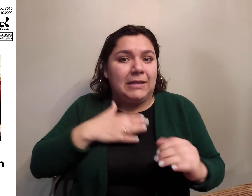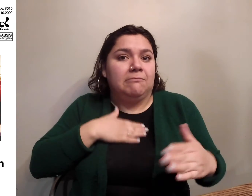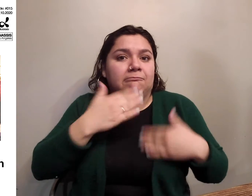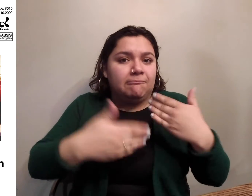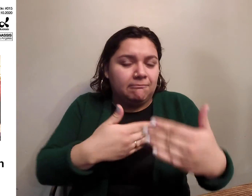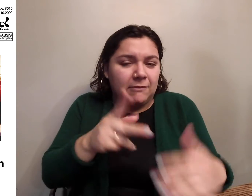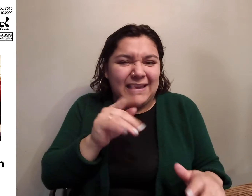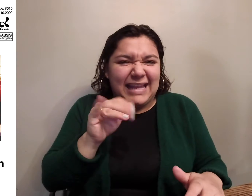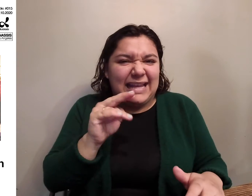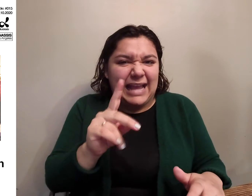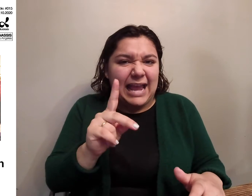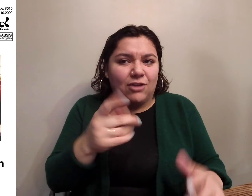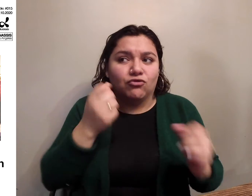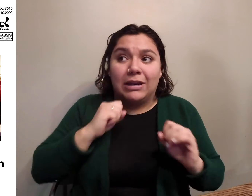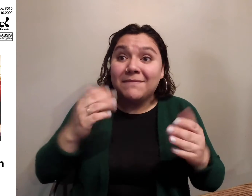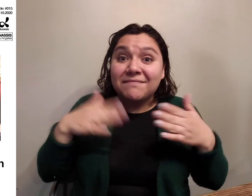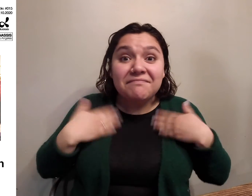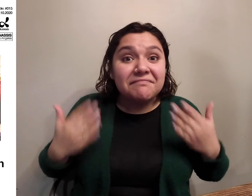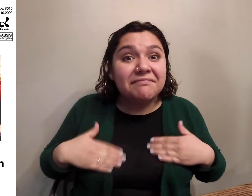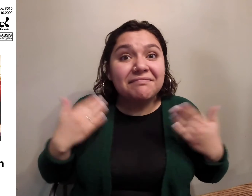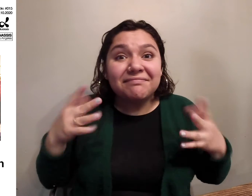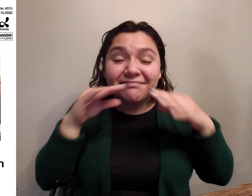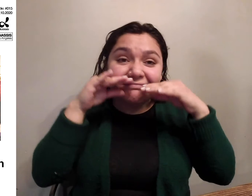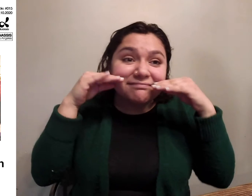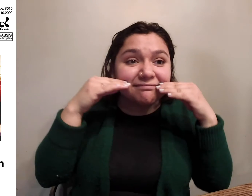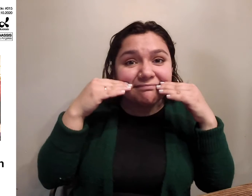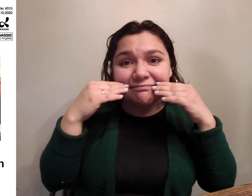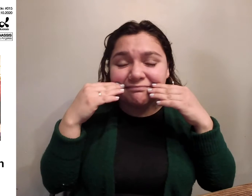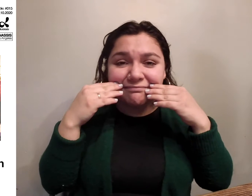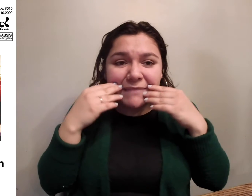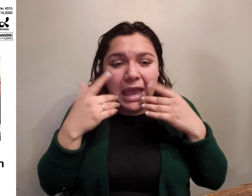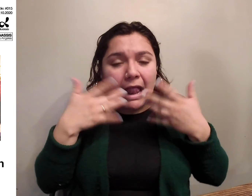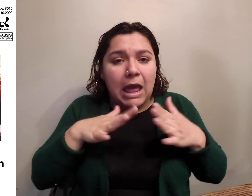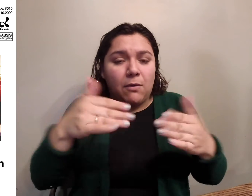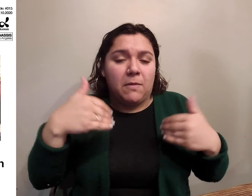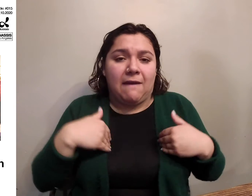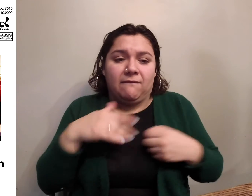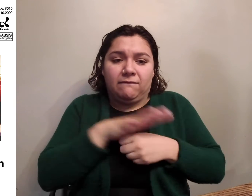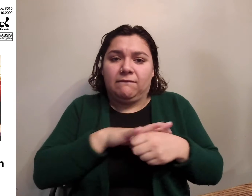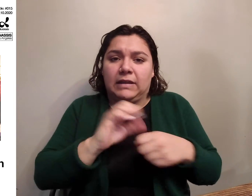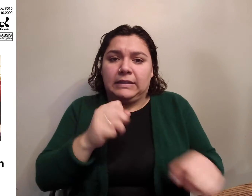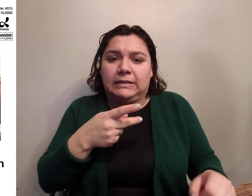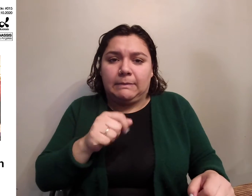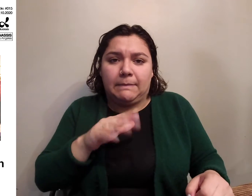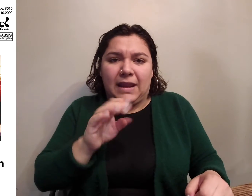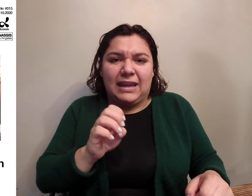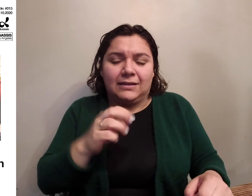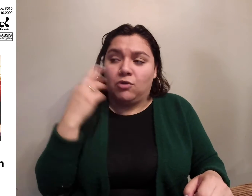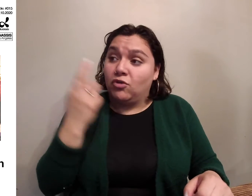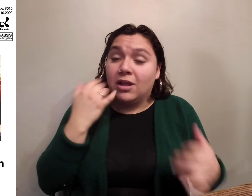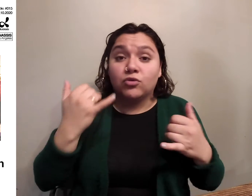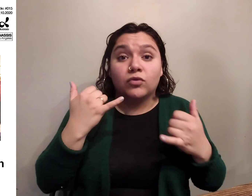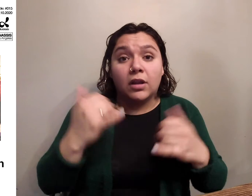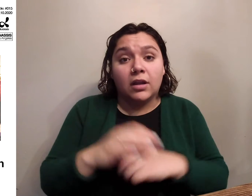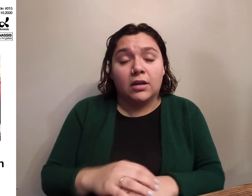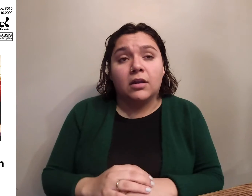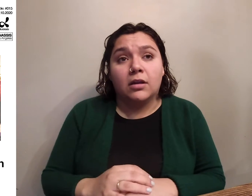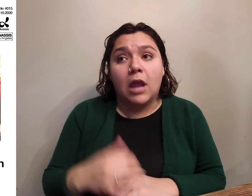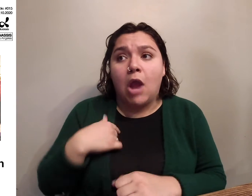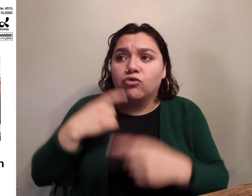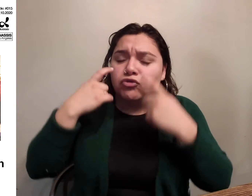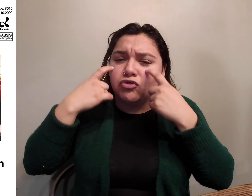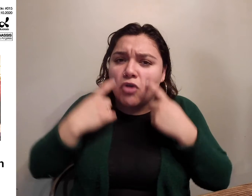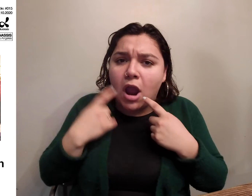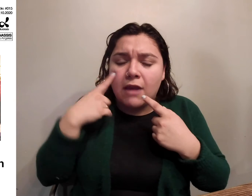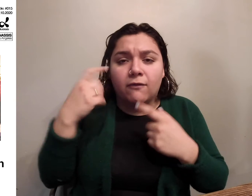way to be cheerful and give him space and everything. And I find today, after crying